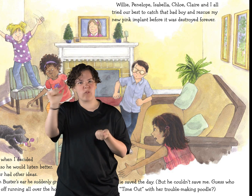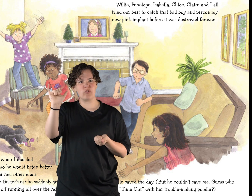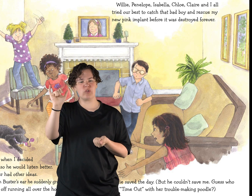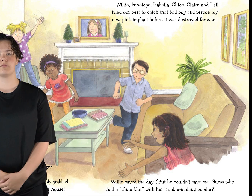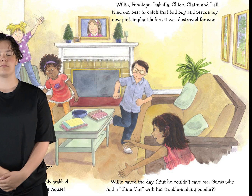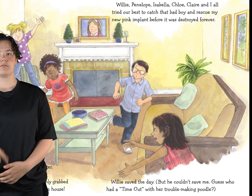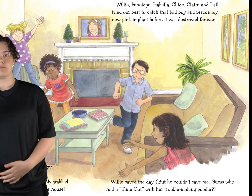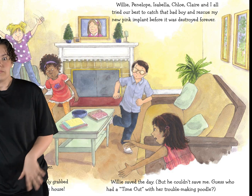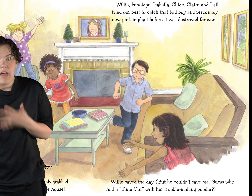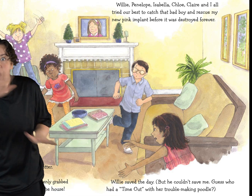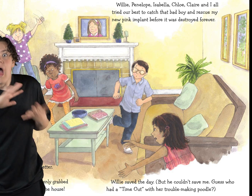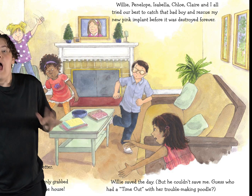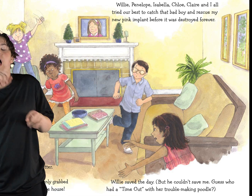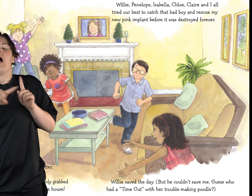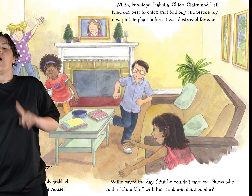forever.